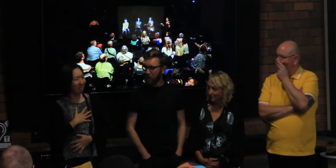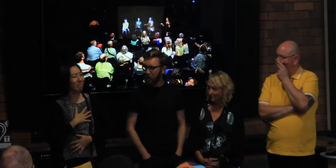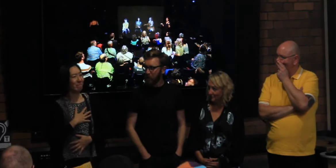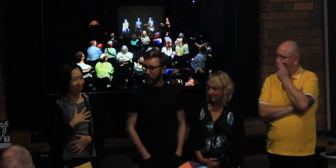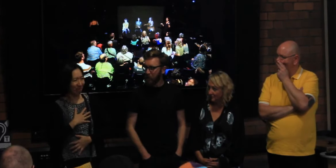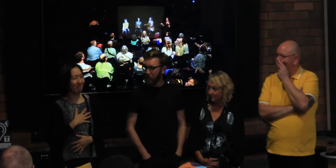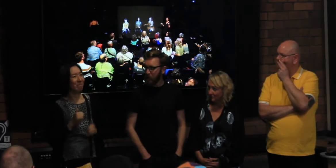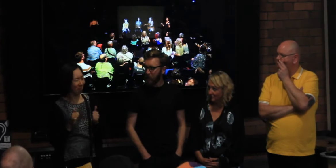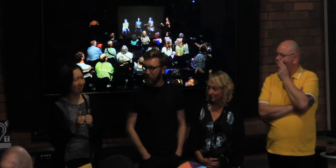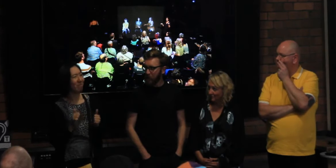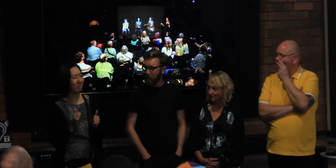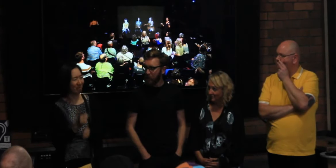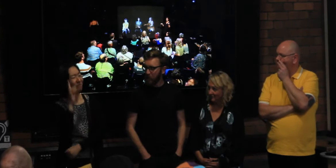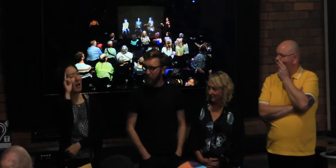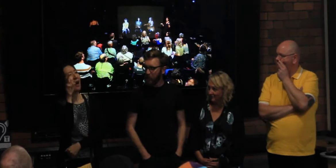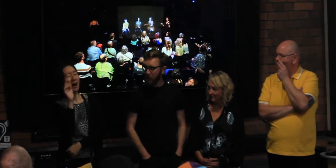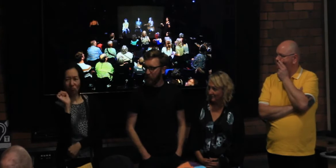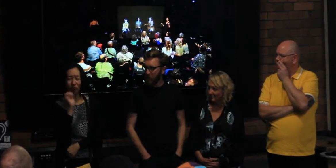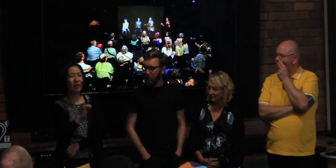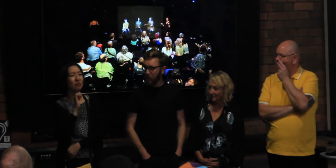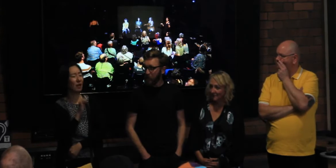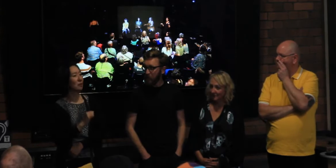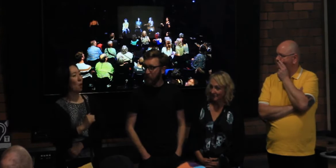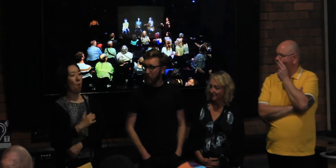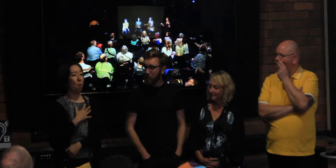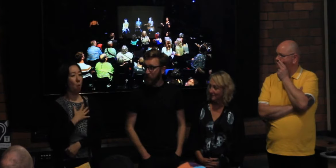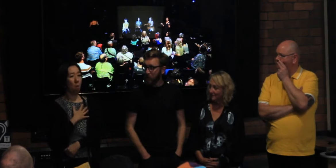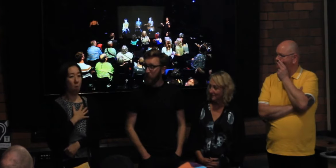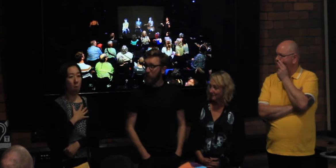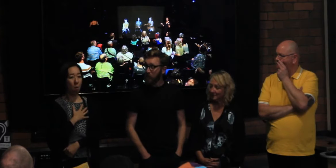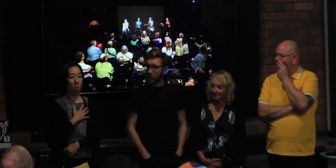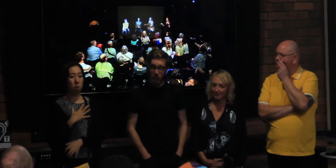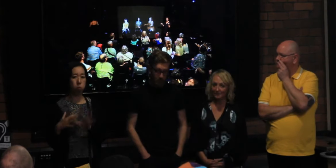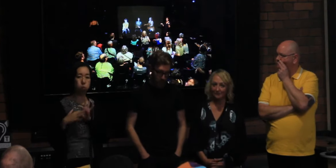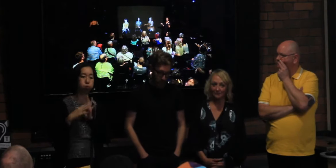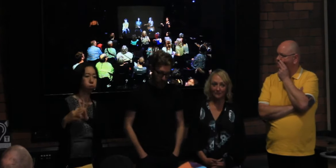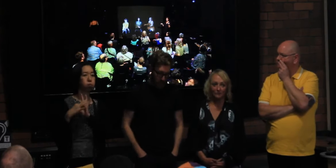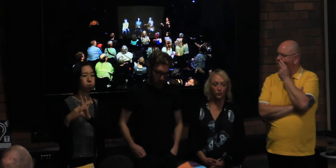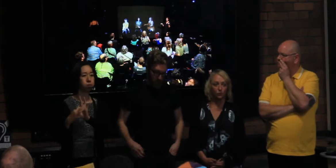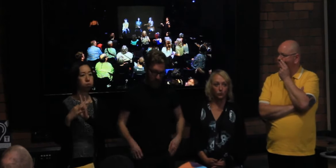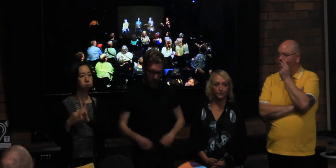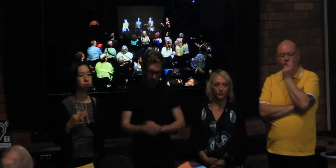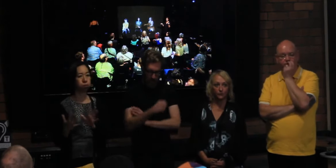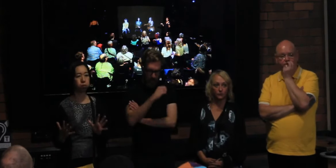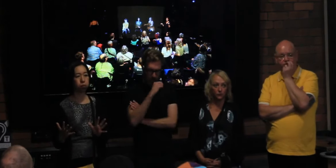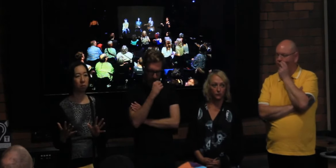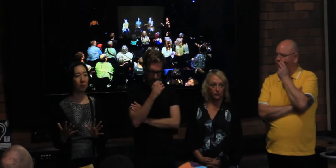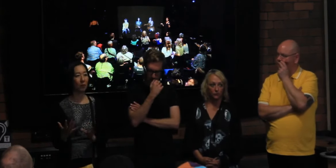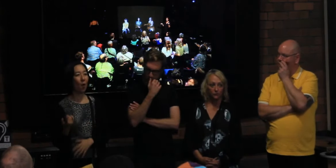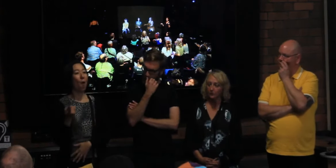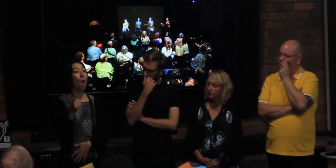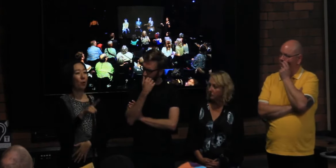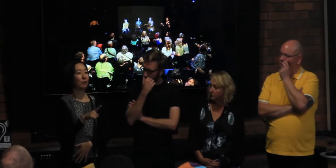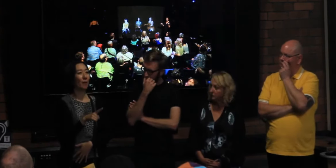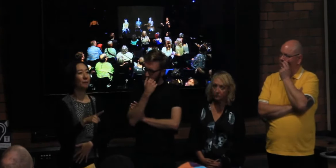quite tearful, emotional. They recognised it resonated with them. It was a really, really moving